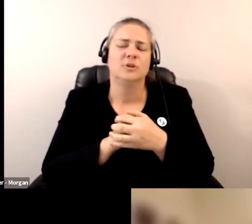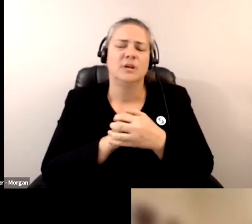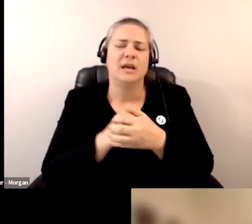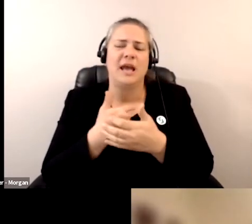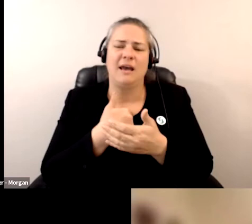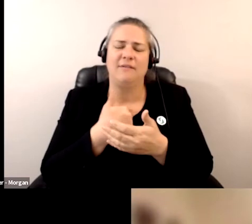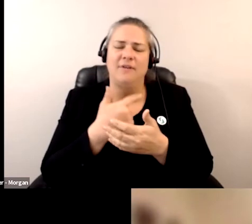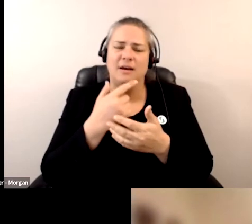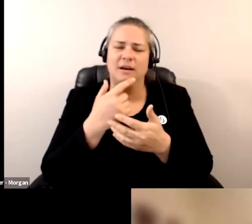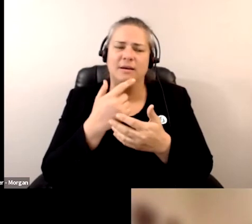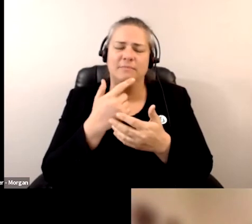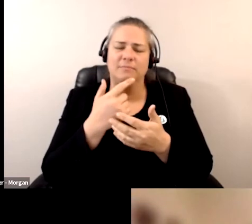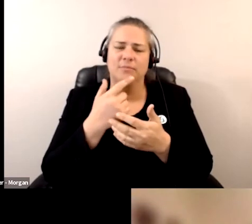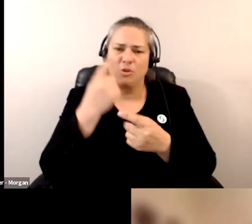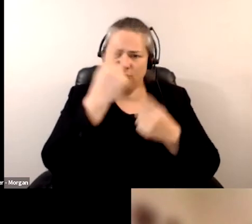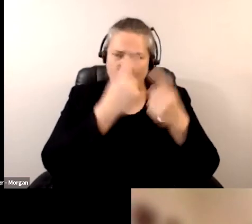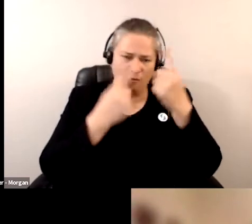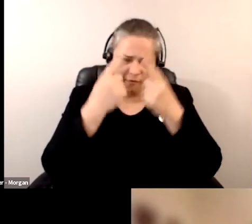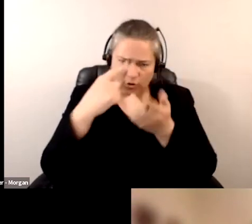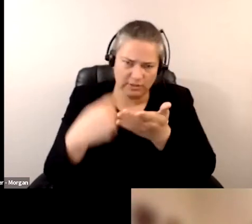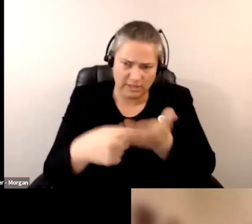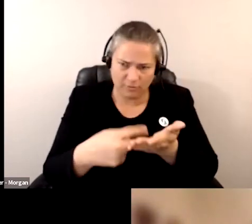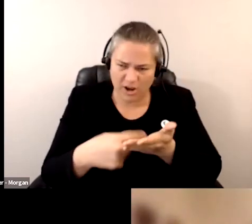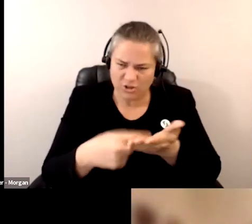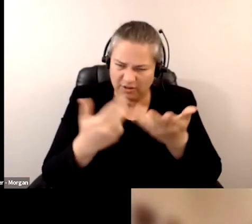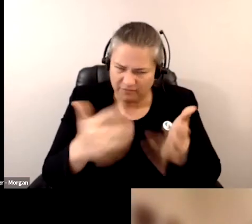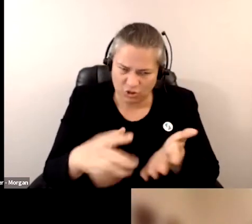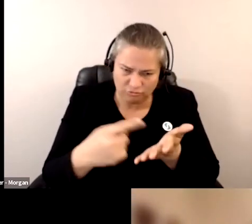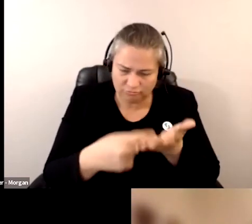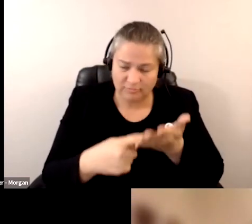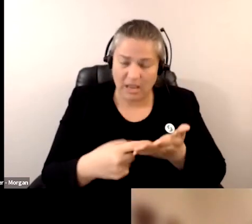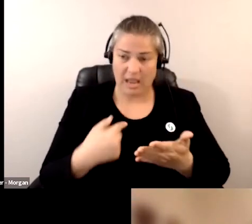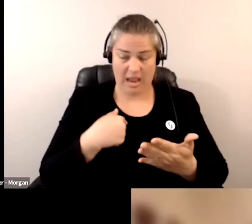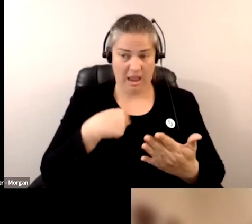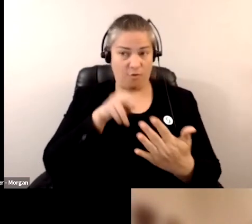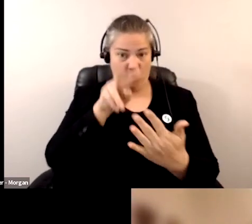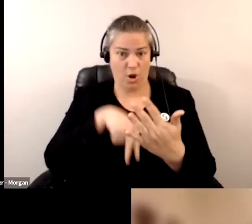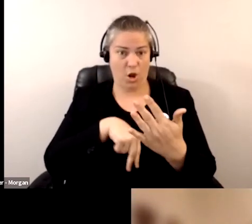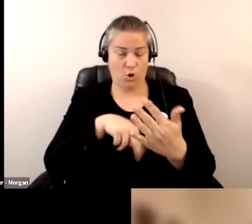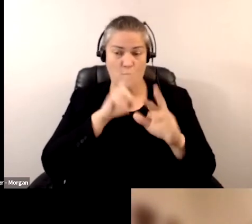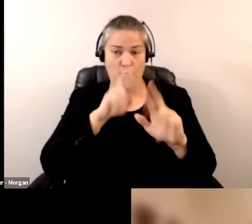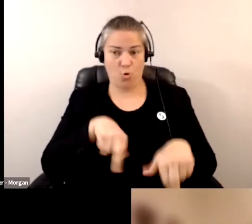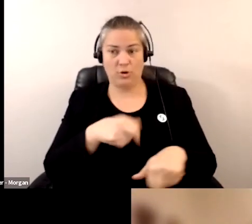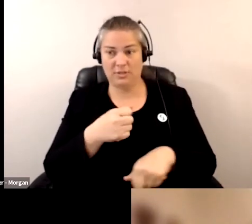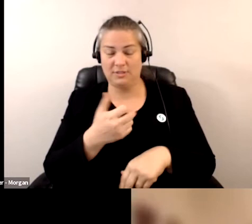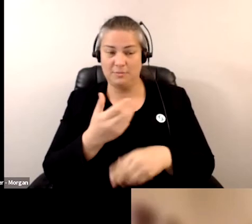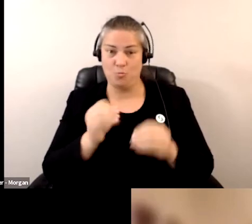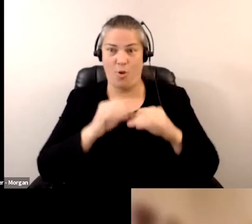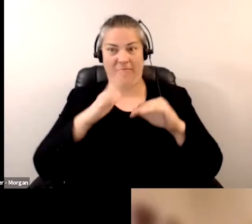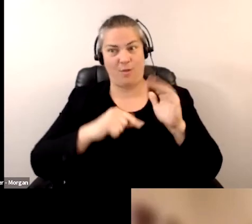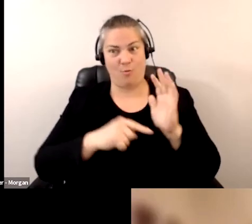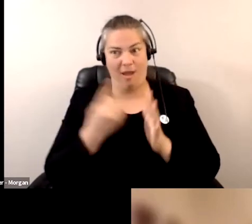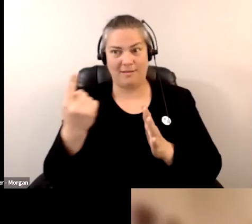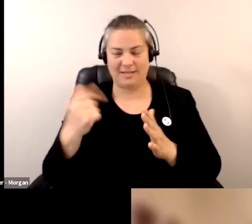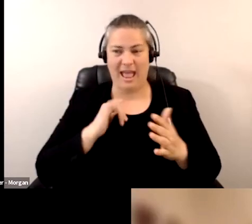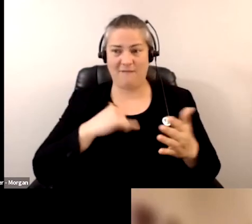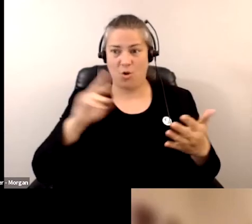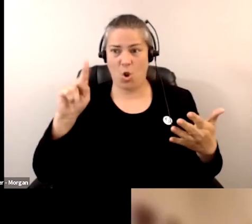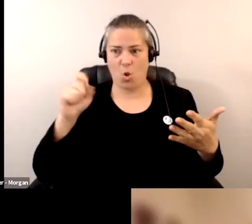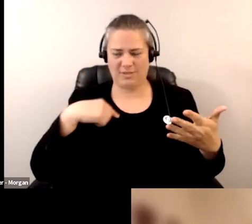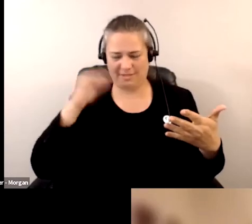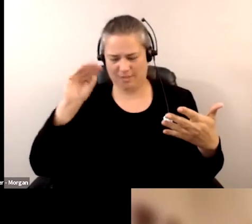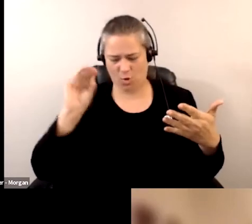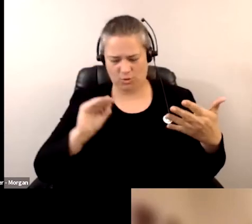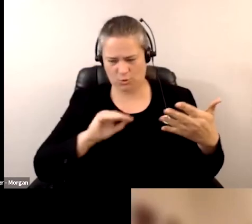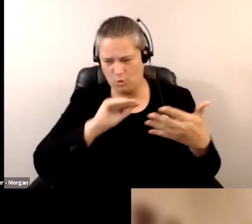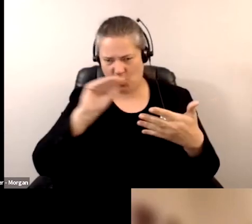and thoughtful deliberation. And I've read the report more than once with notes all through it. And I can